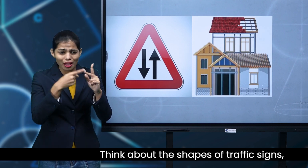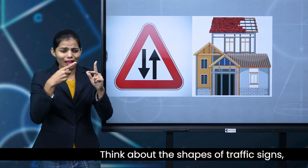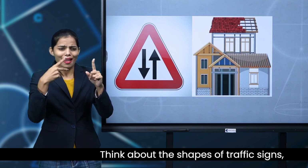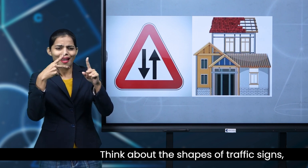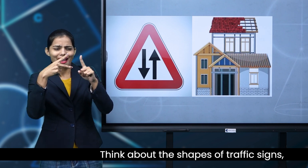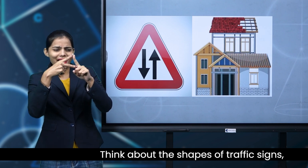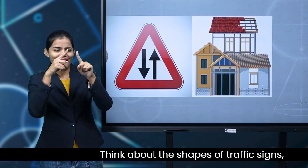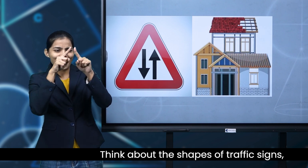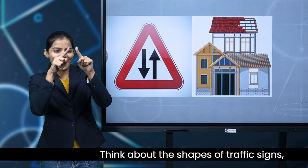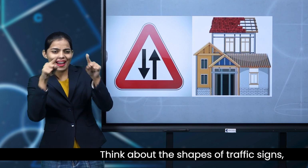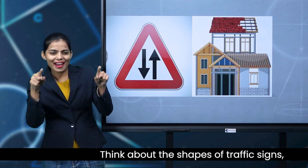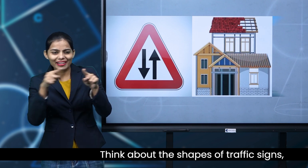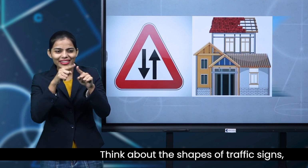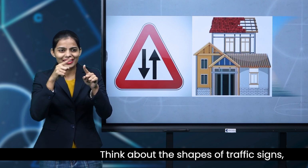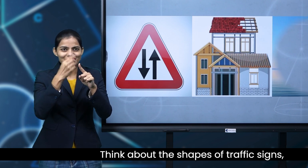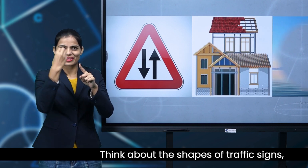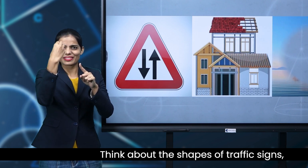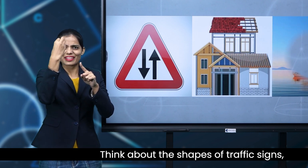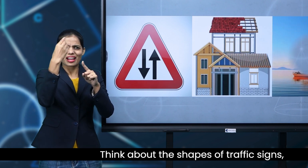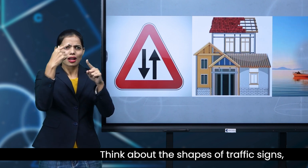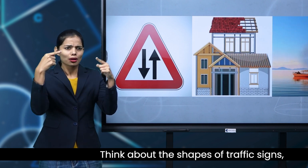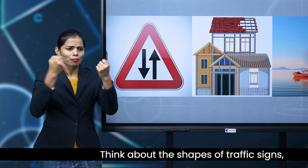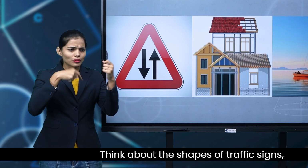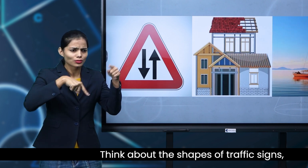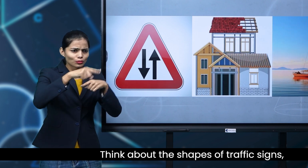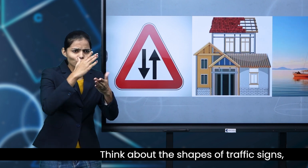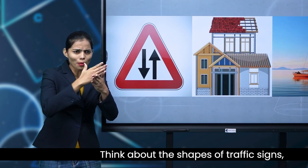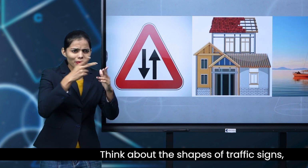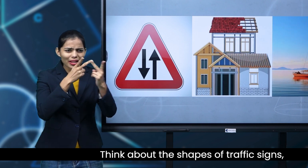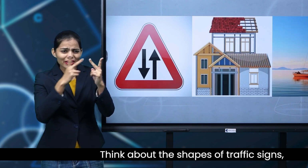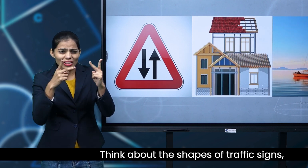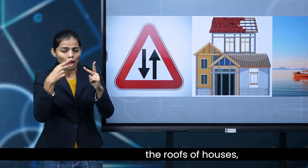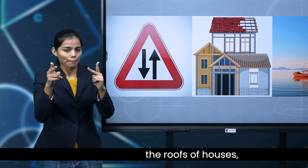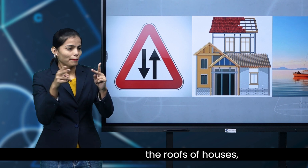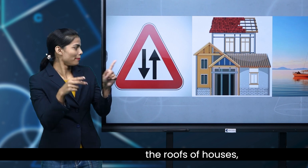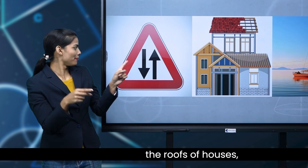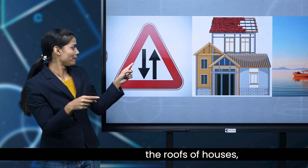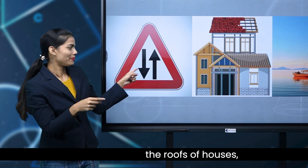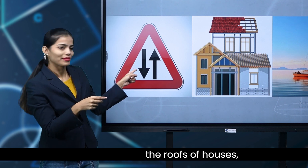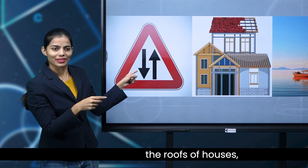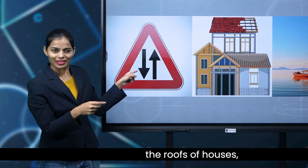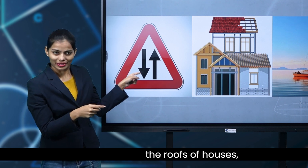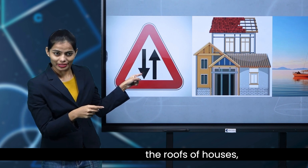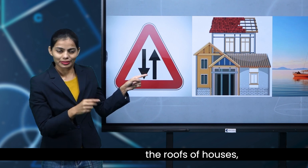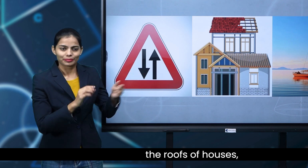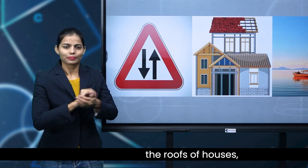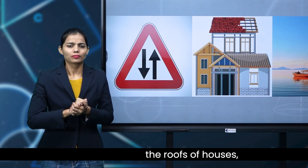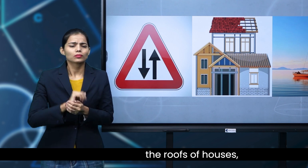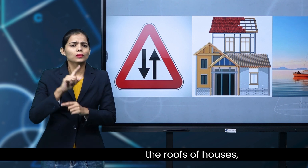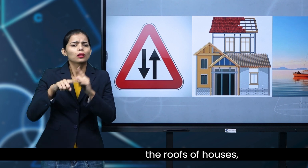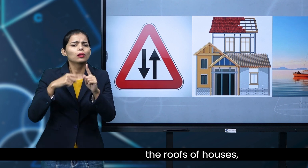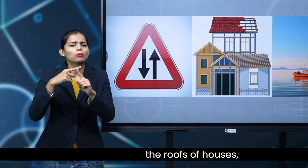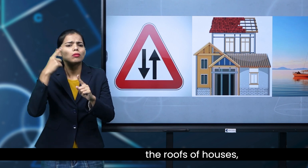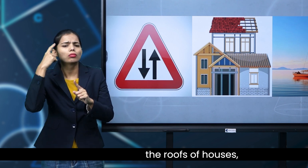Think about the shapes of traffic signs, the roofs of houses,